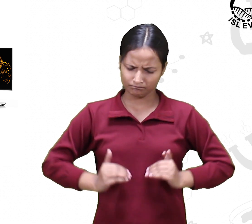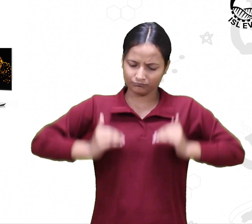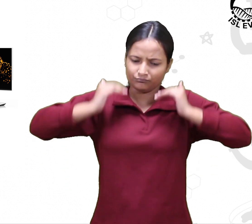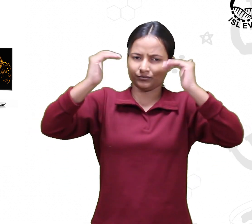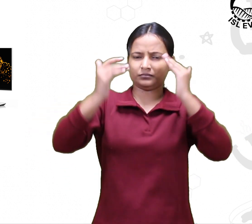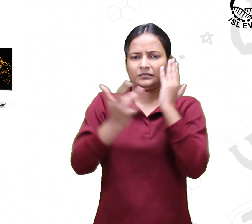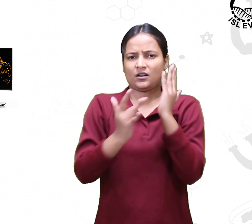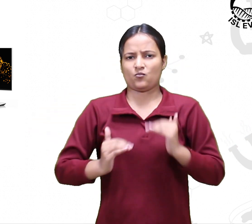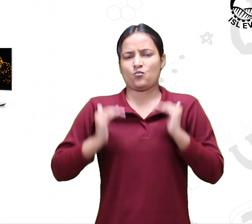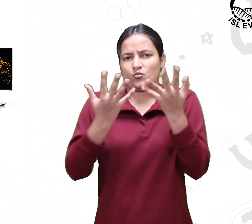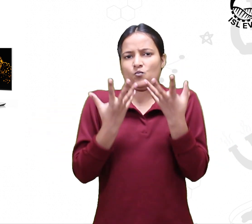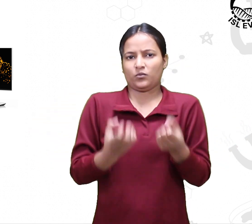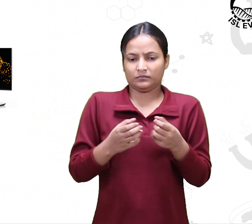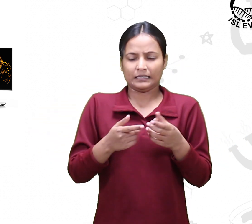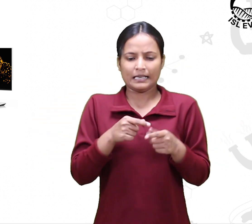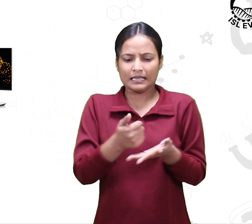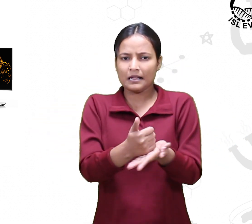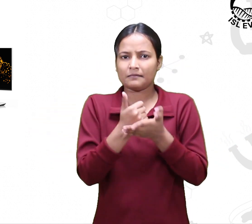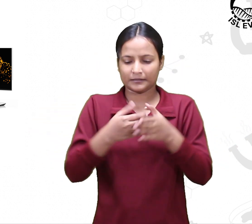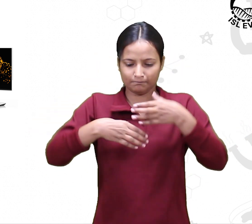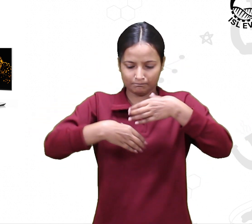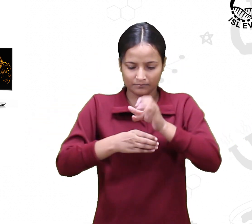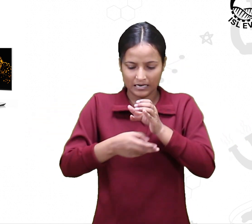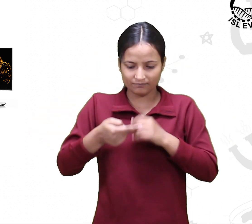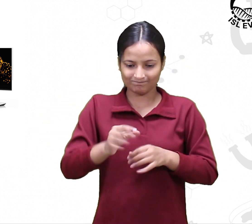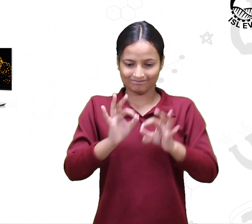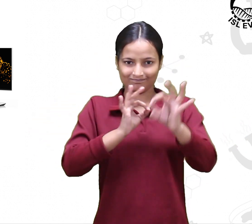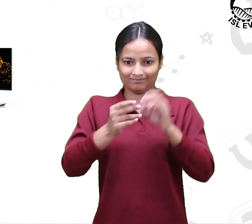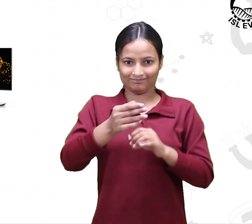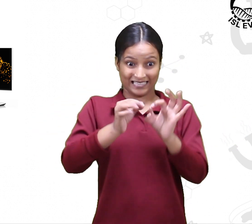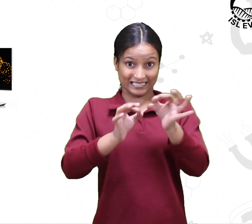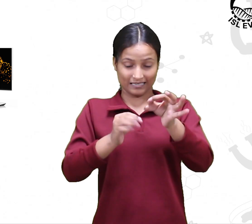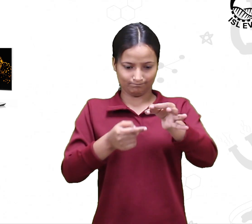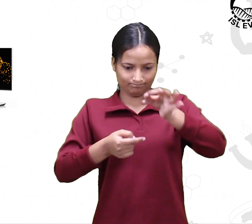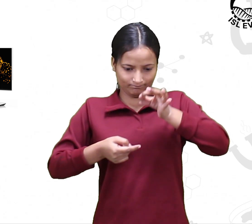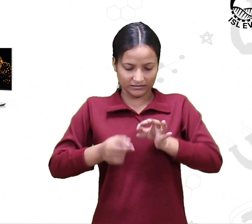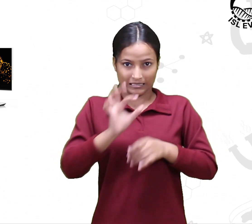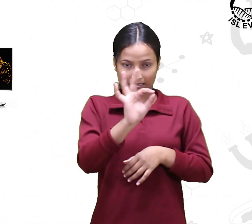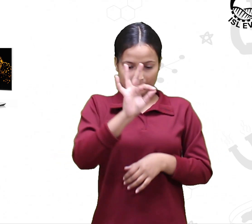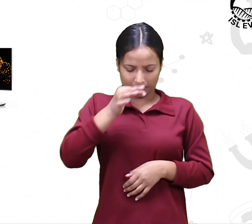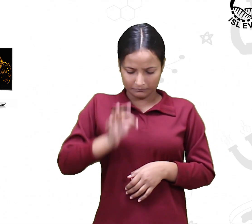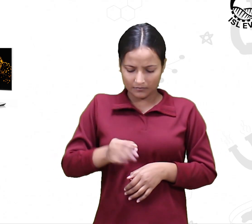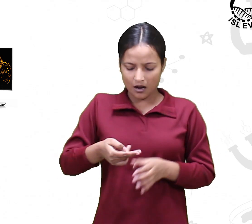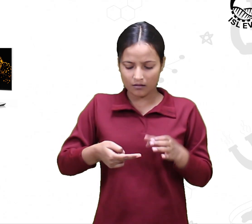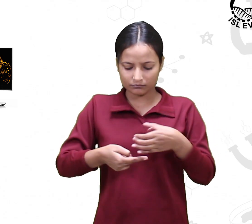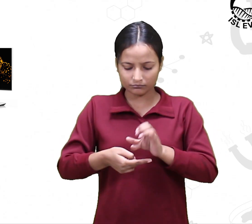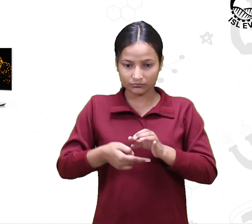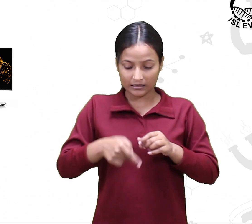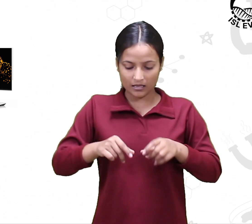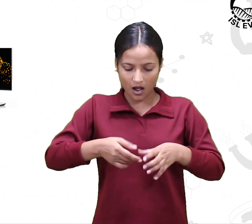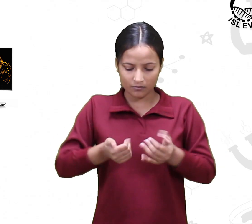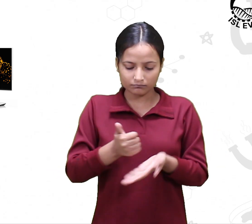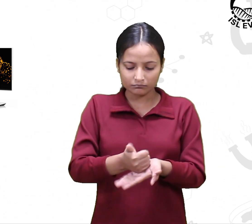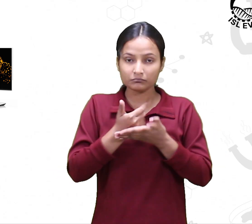cell in a cancer, which is present in the middle of a bunch of cells. Then I would want a microscope which would focus me